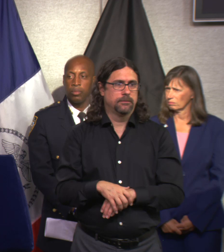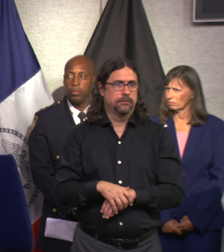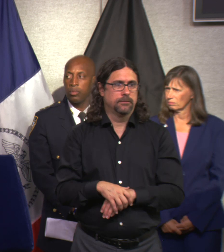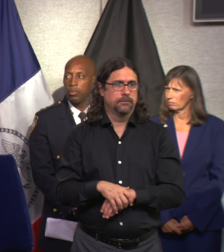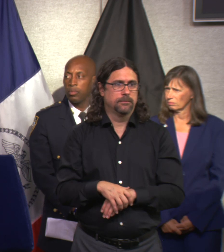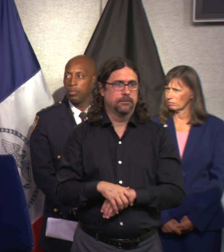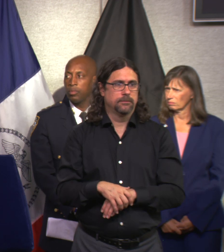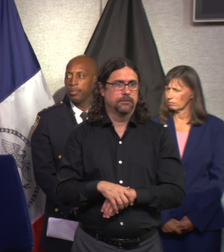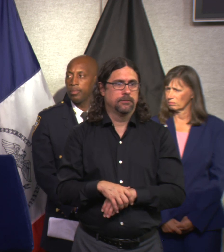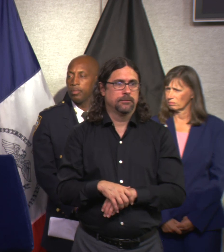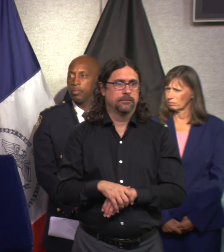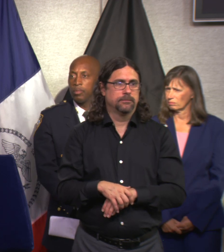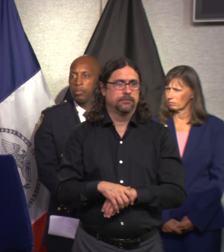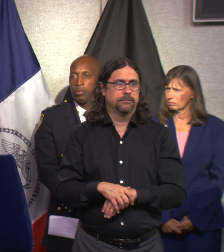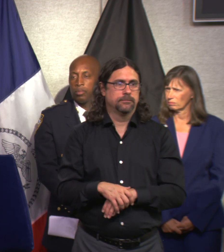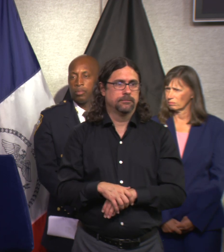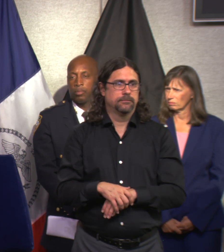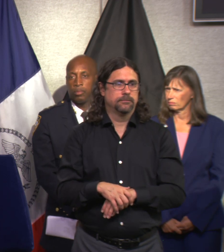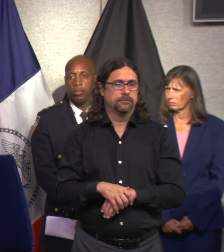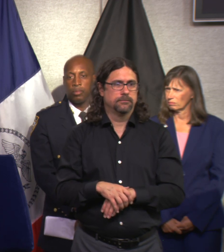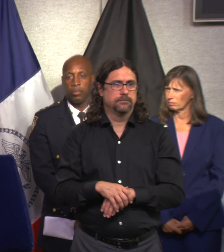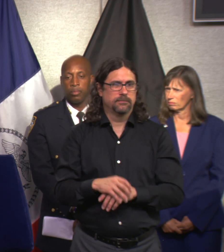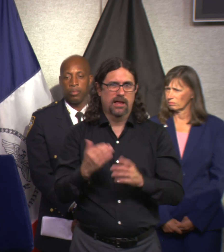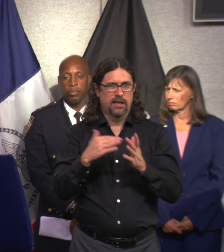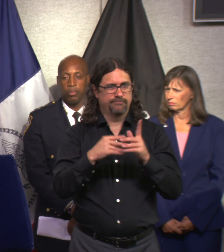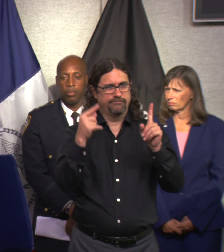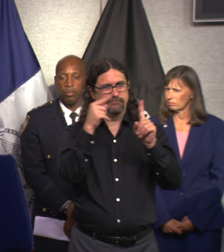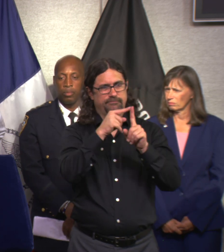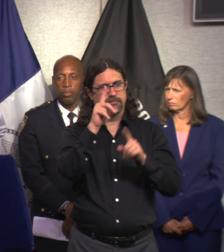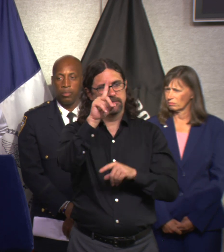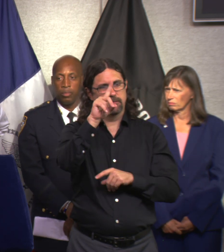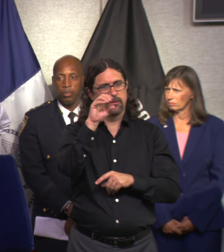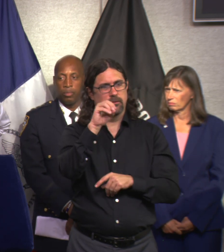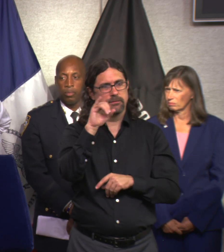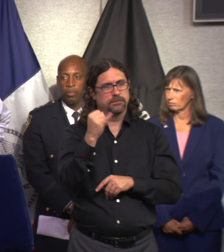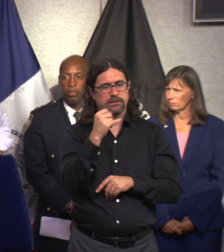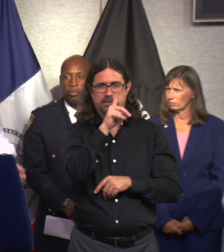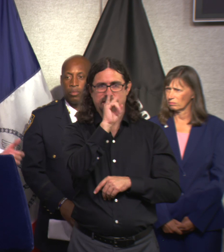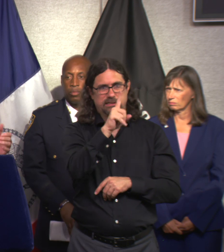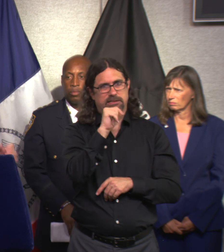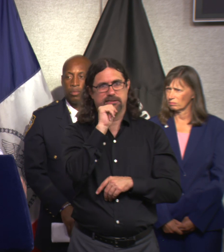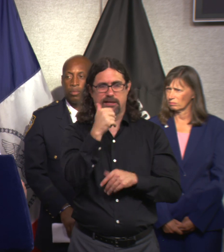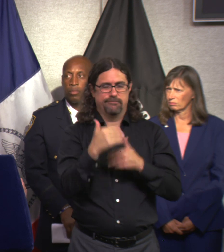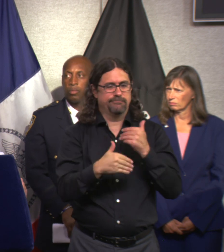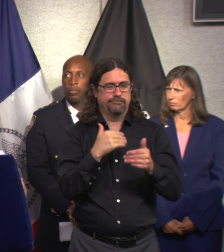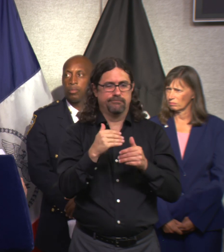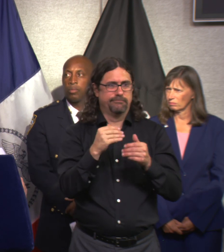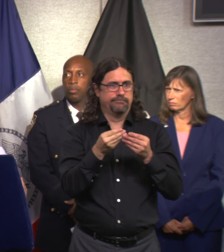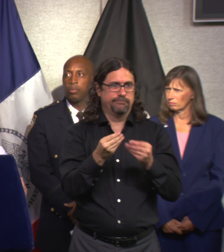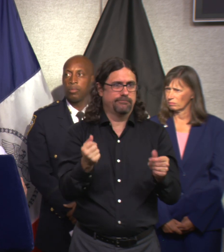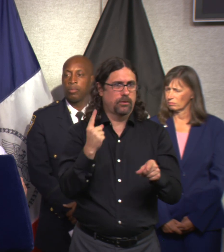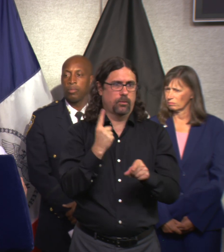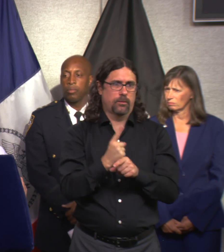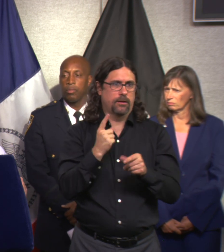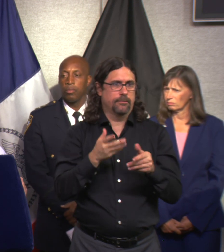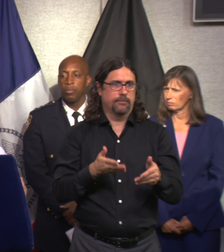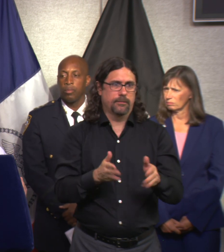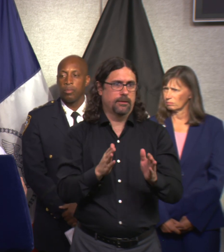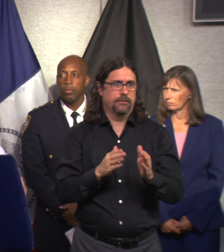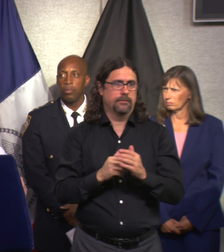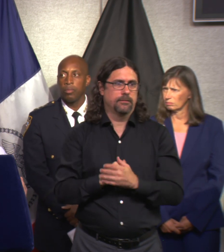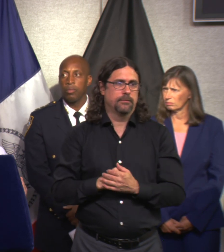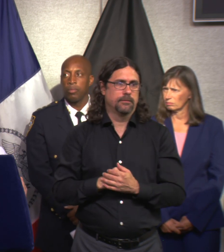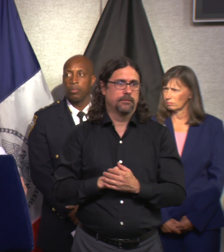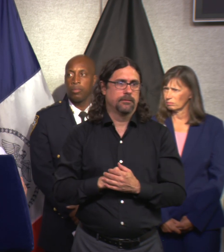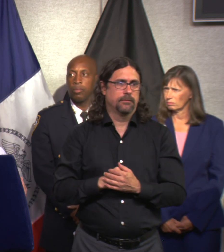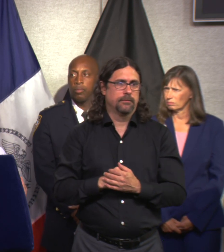And Gloria, I said it this morning, but I want to say it for everyone here. I grew up watching the Department of Justice act